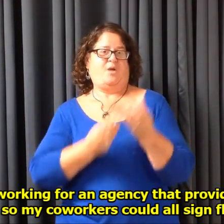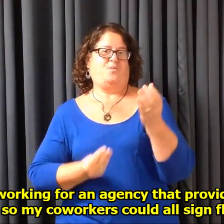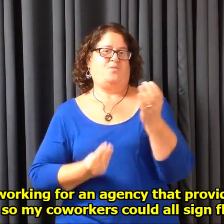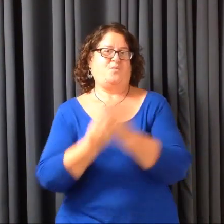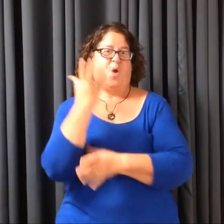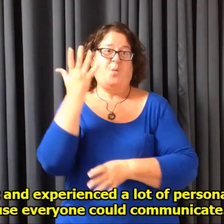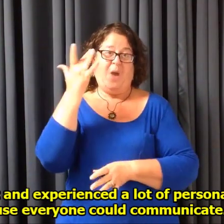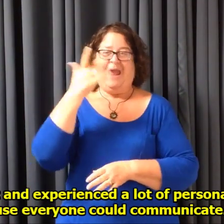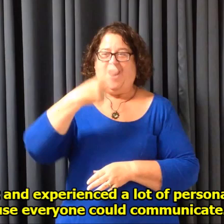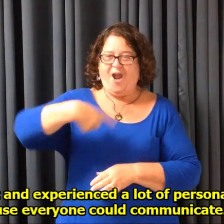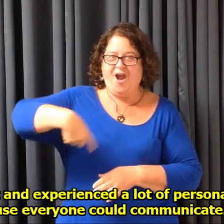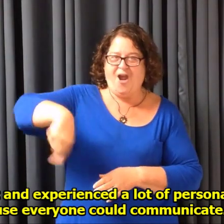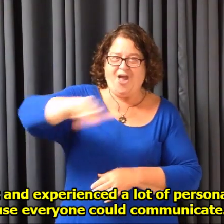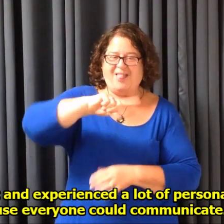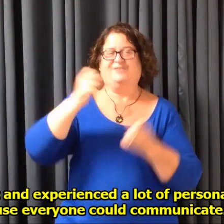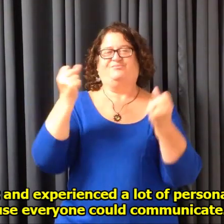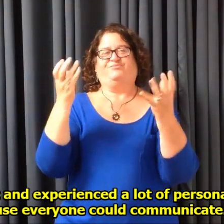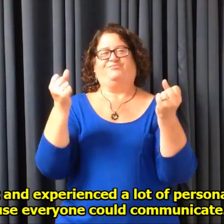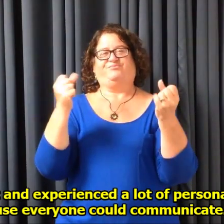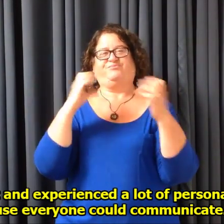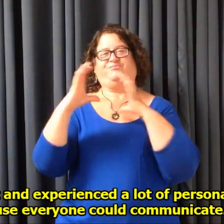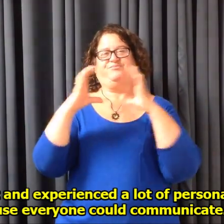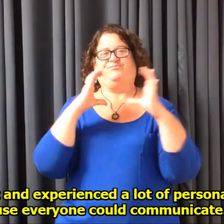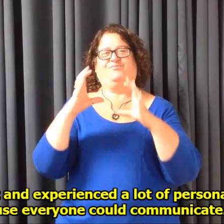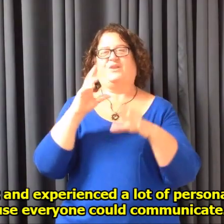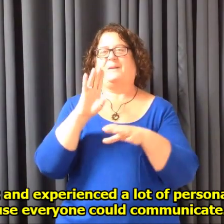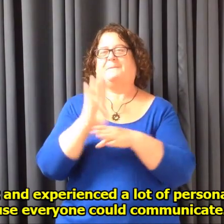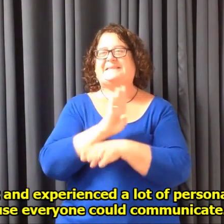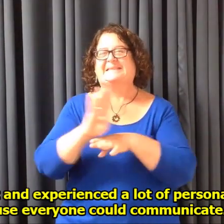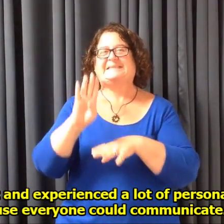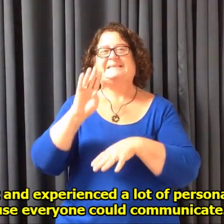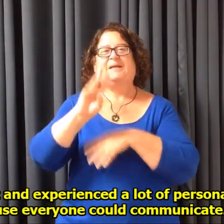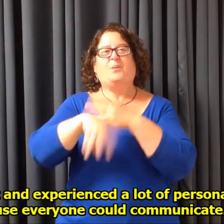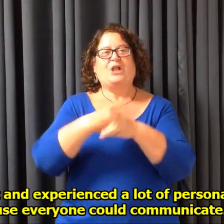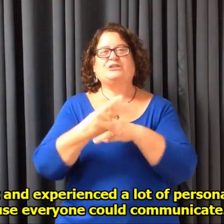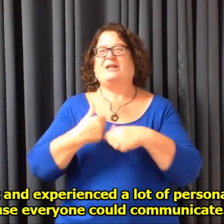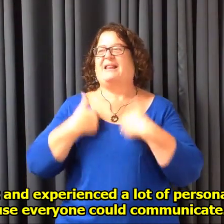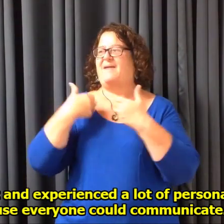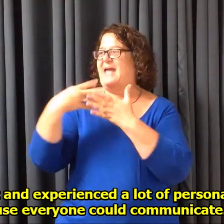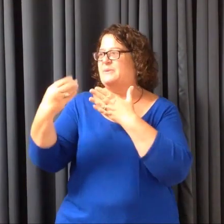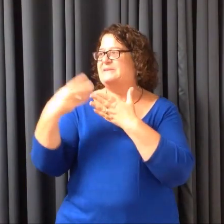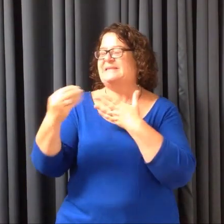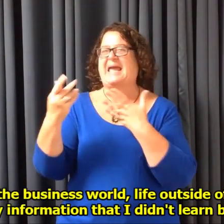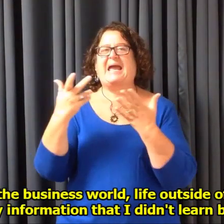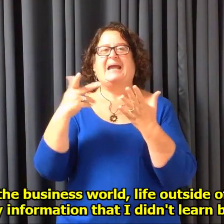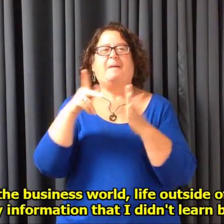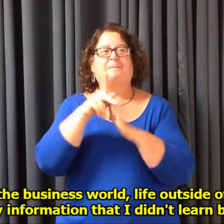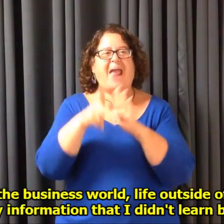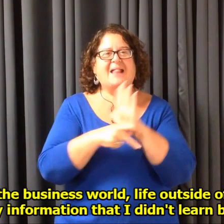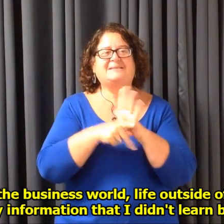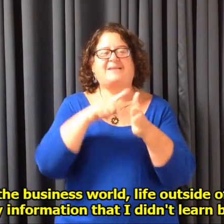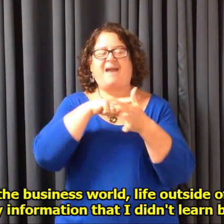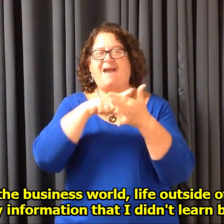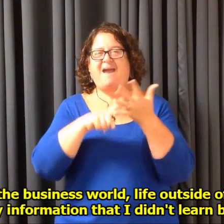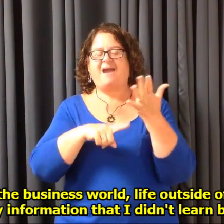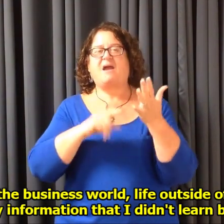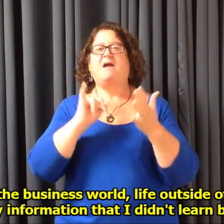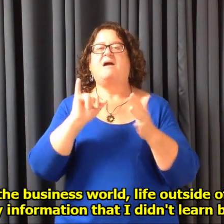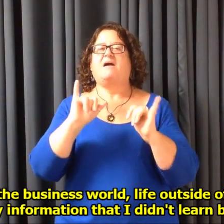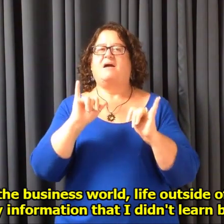fluently. I learned a lot and experienced a lot of personal growth because everyone could communicate. I learned about the business world, life outside of that, and